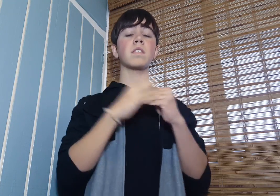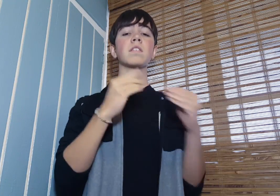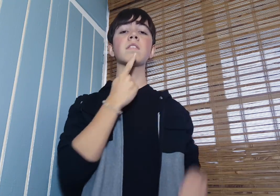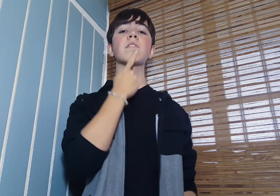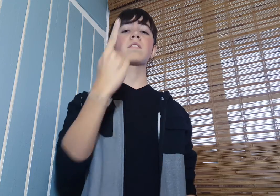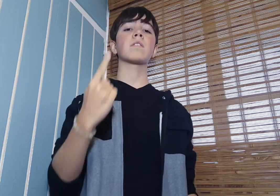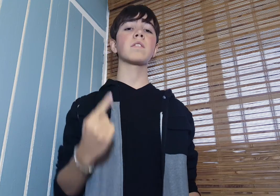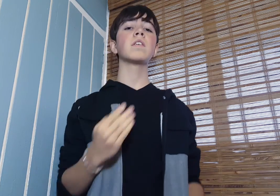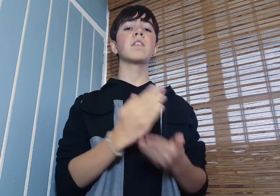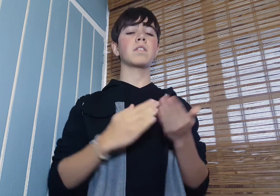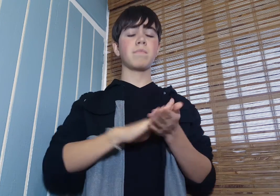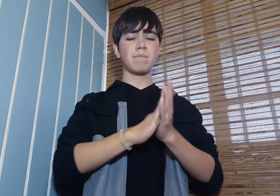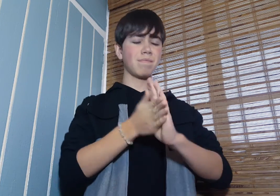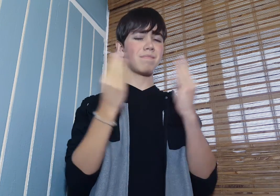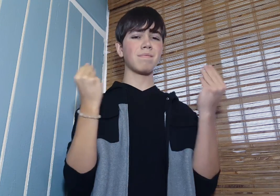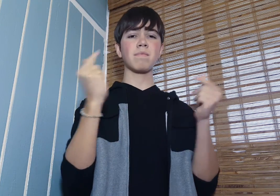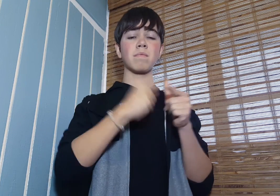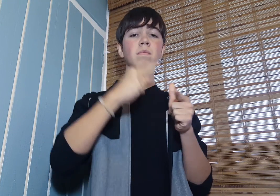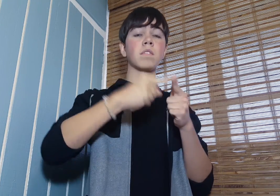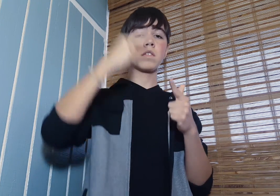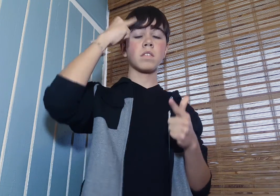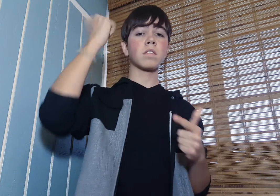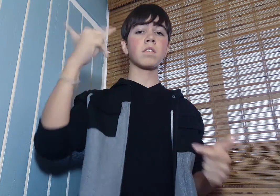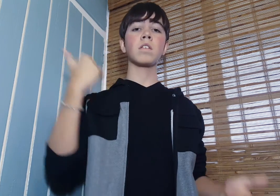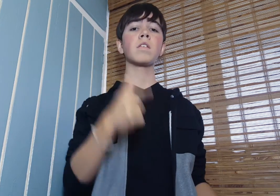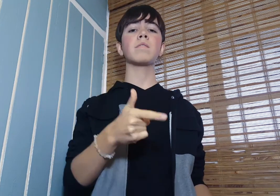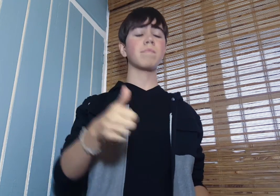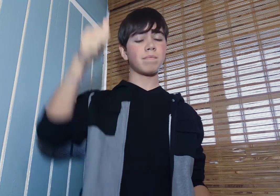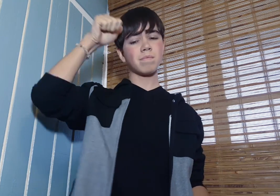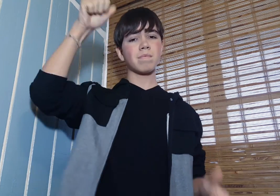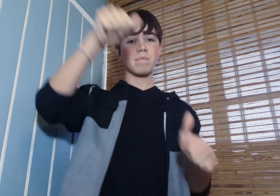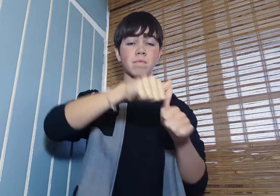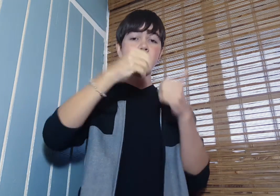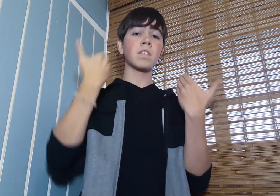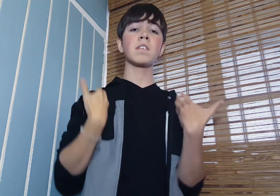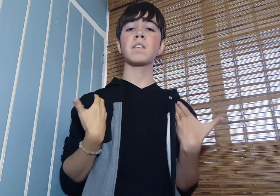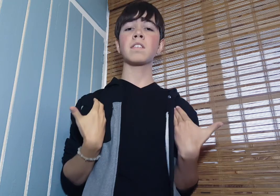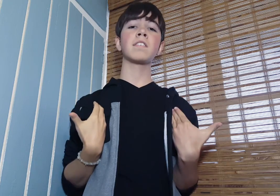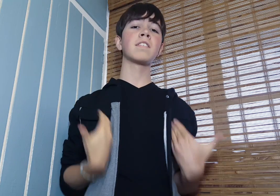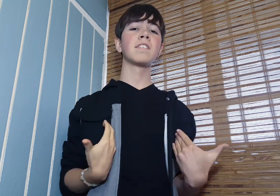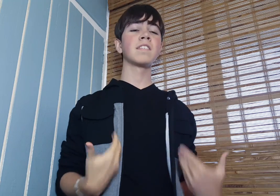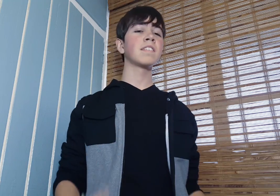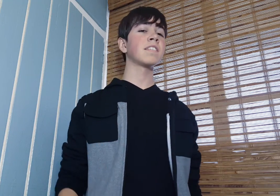legends are told, some tend to dust or to gold But you will remember me